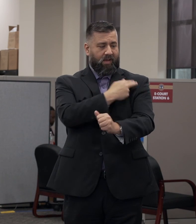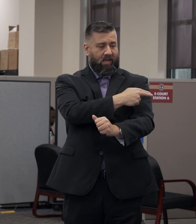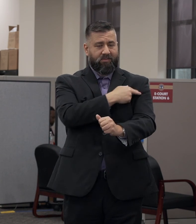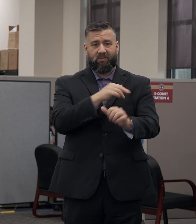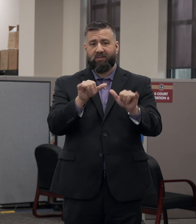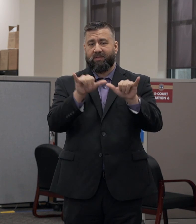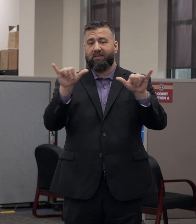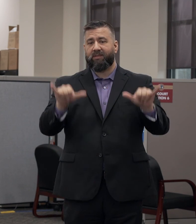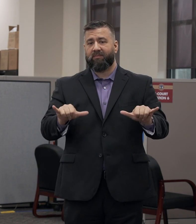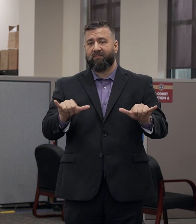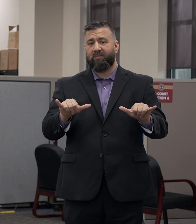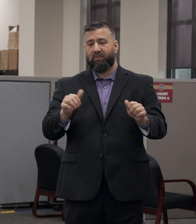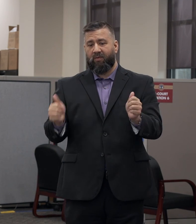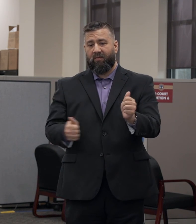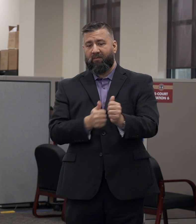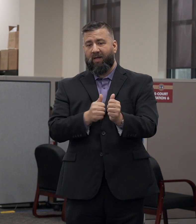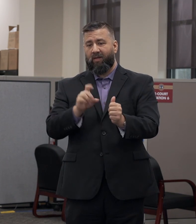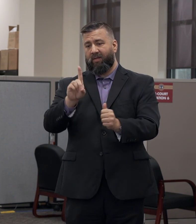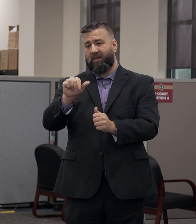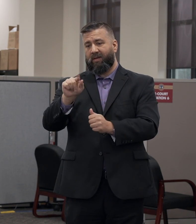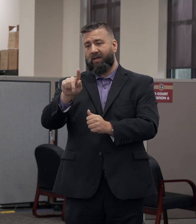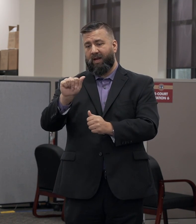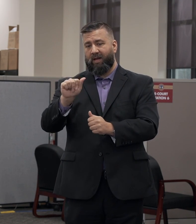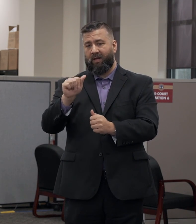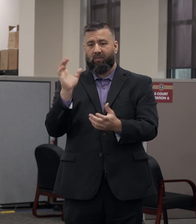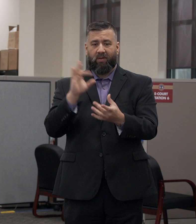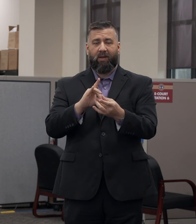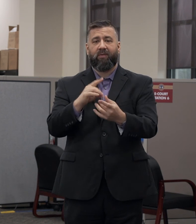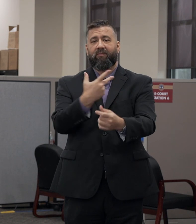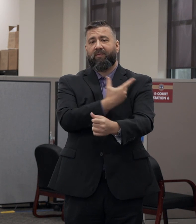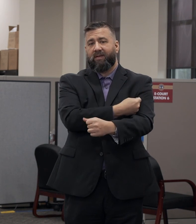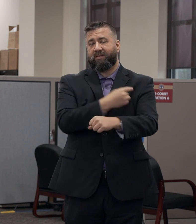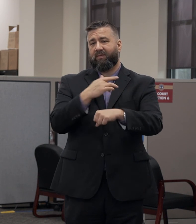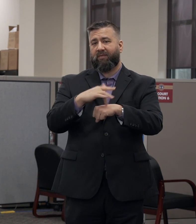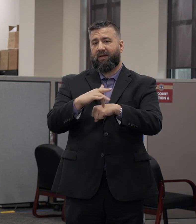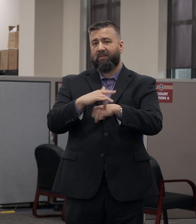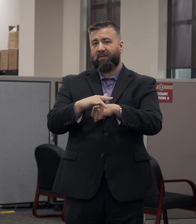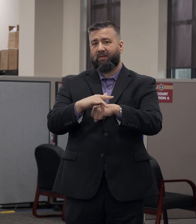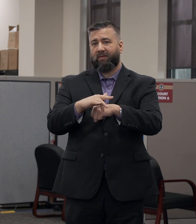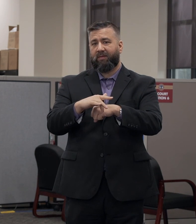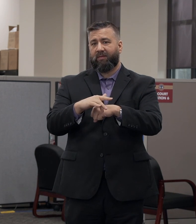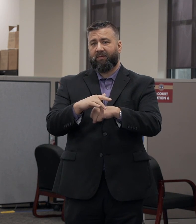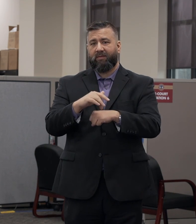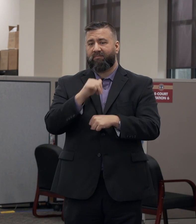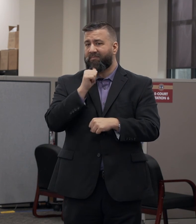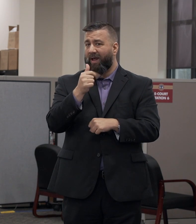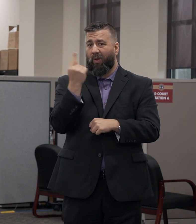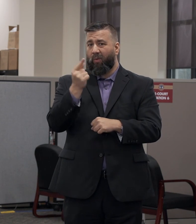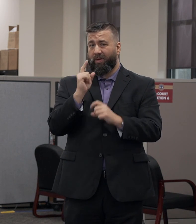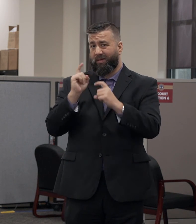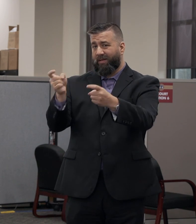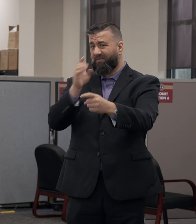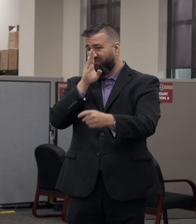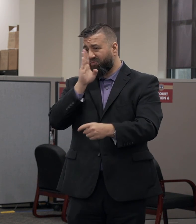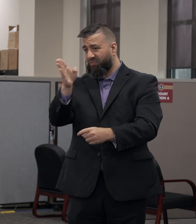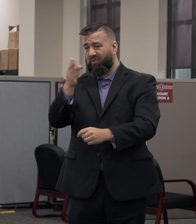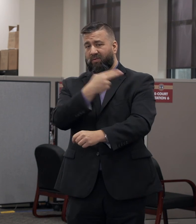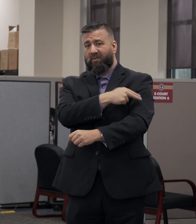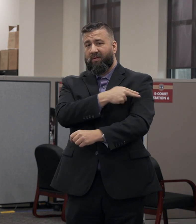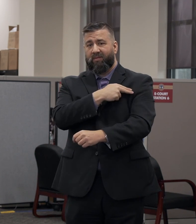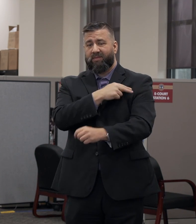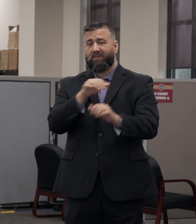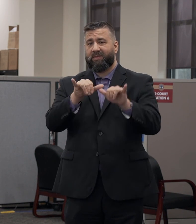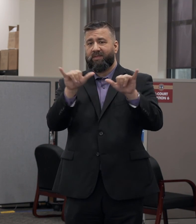data on vaccine availability, not just vaccine that's given directly to health systems and directly to the county health